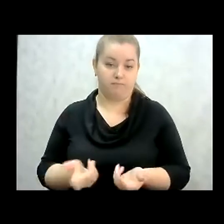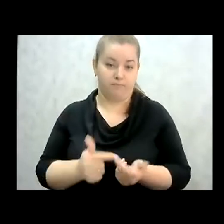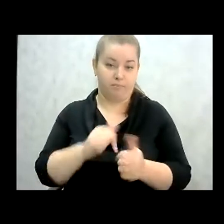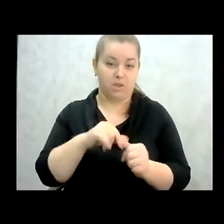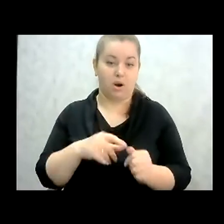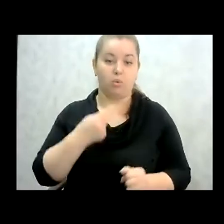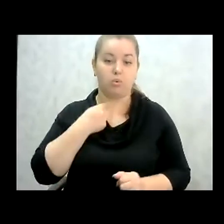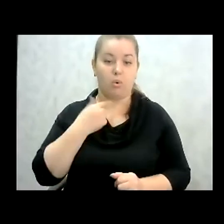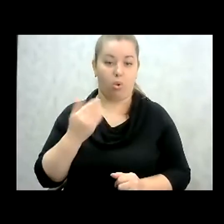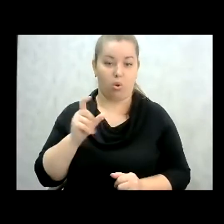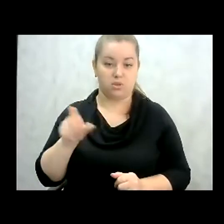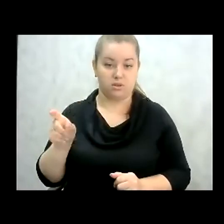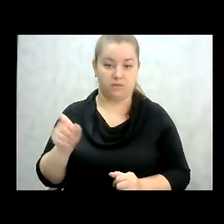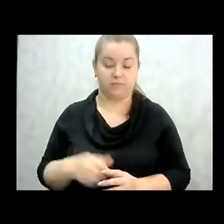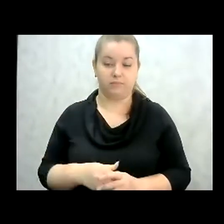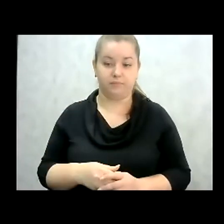the tabulation.